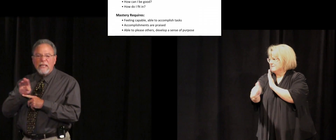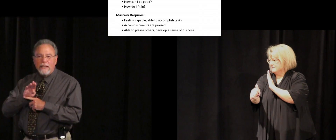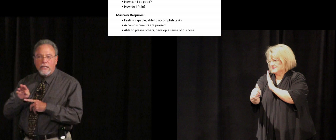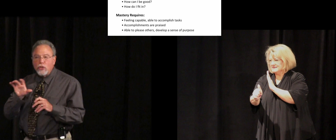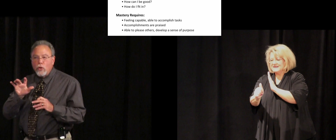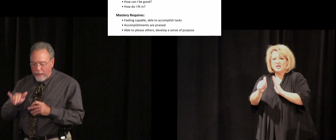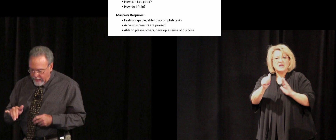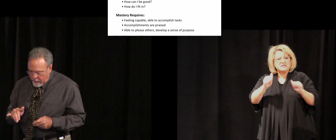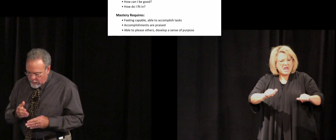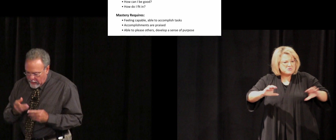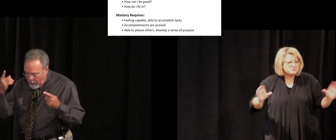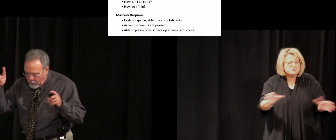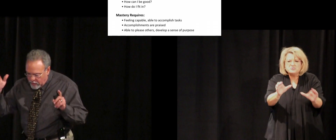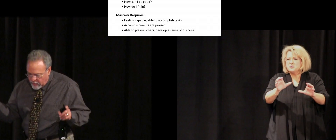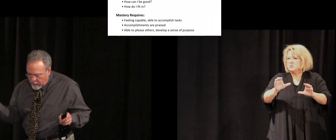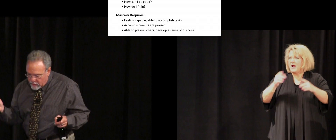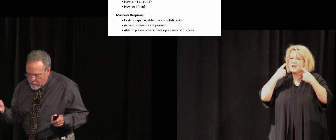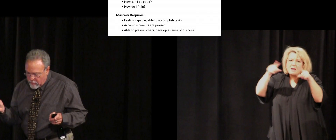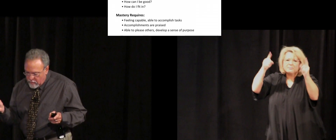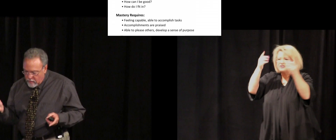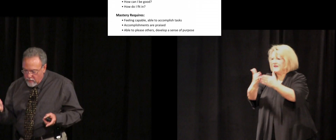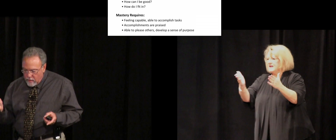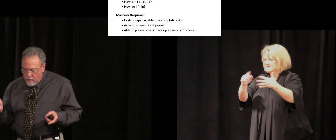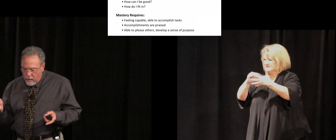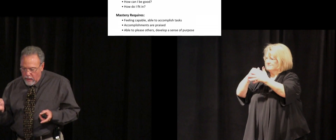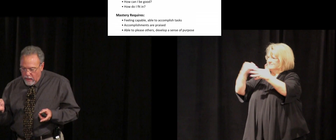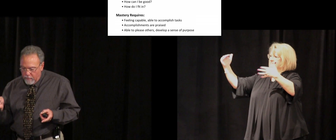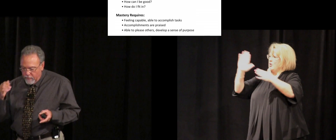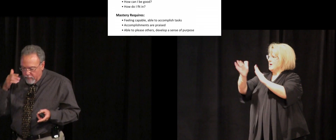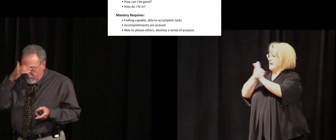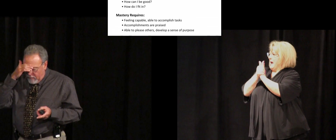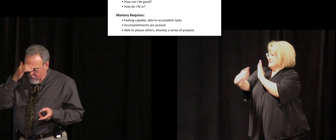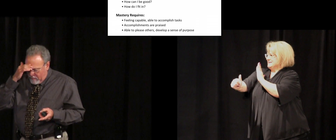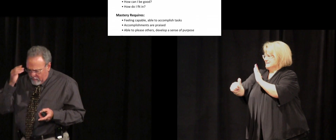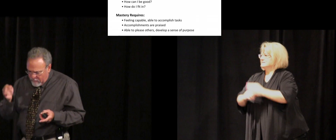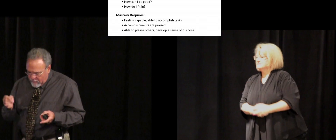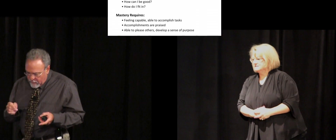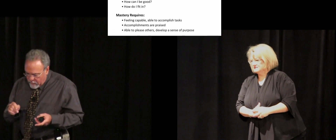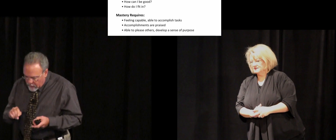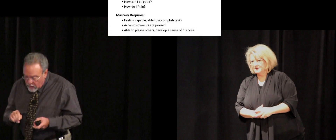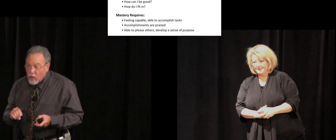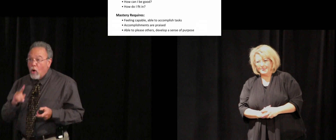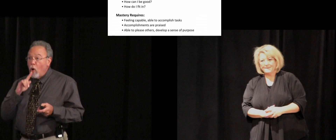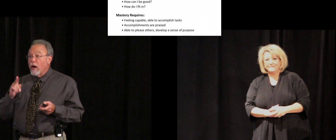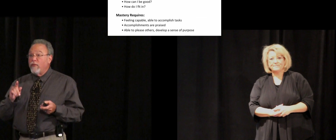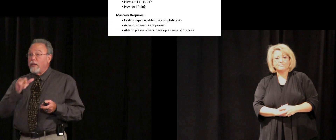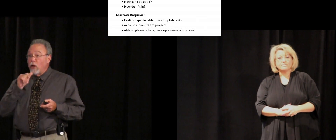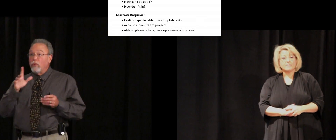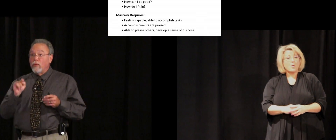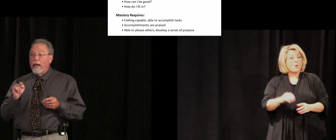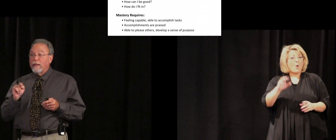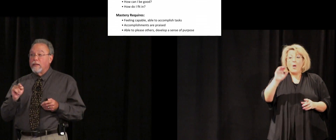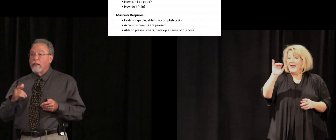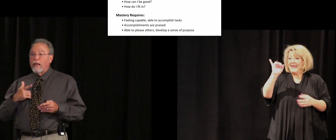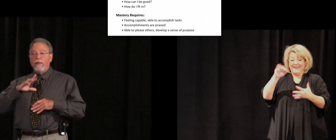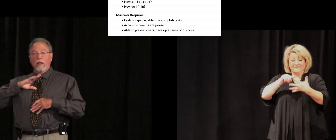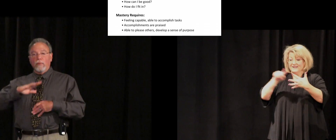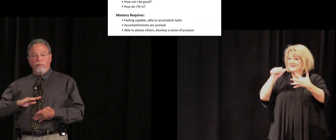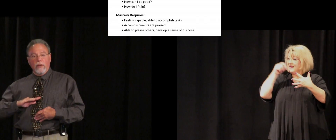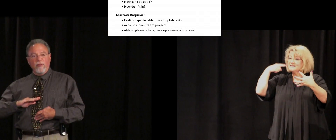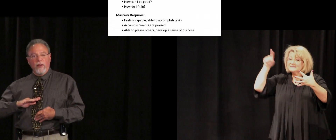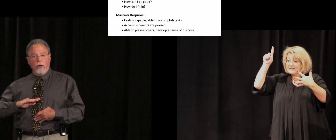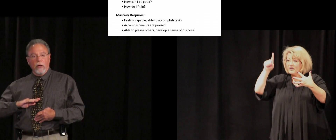about their abilities. I think that describes most of the deaf students that I meet when they first arrive at college. None of them